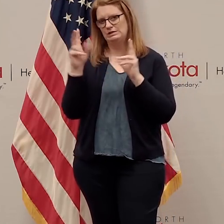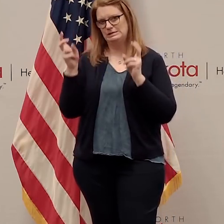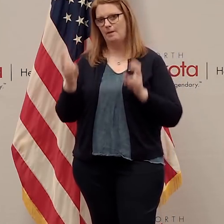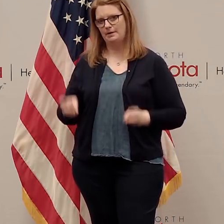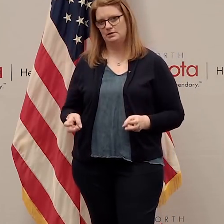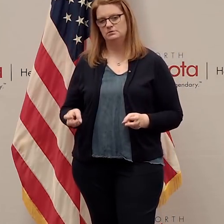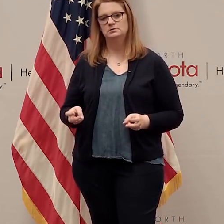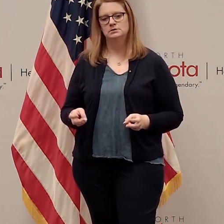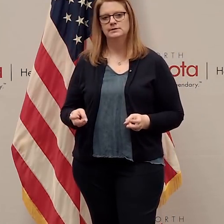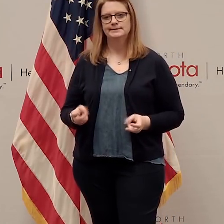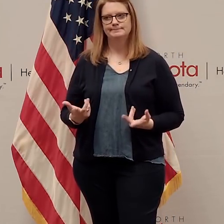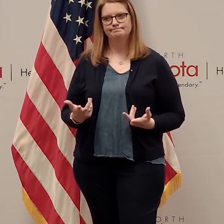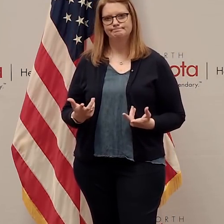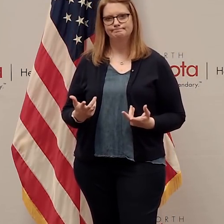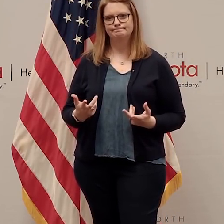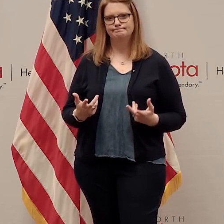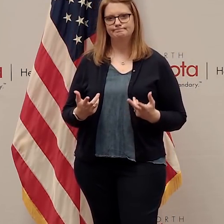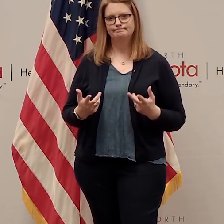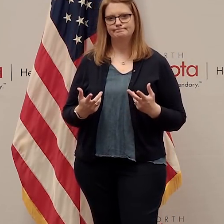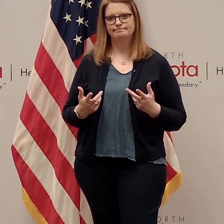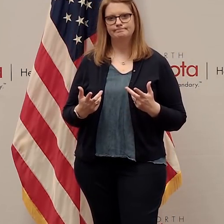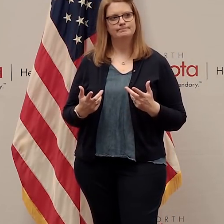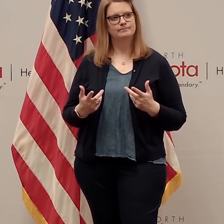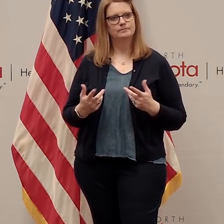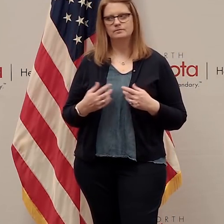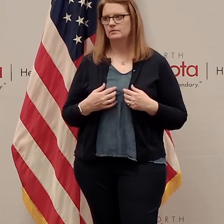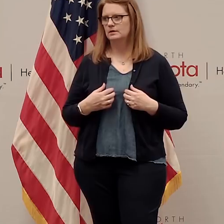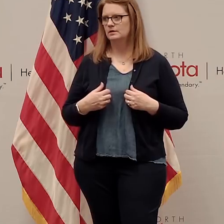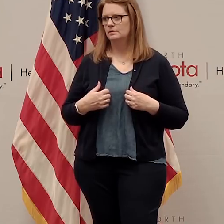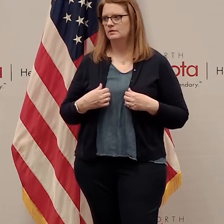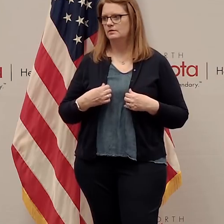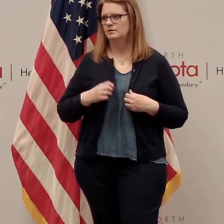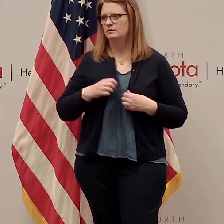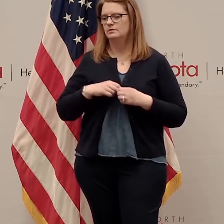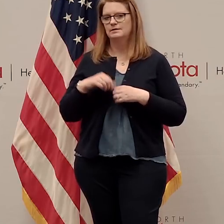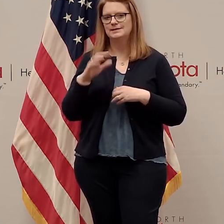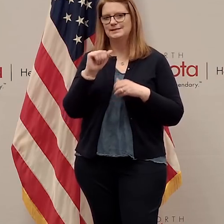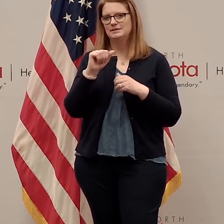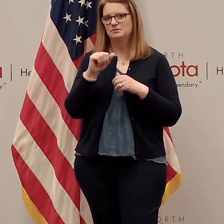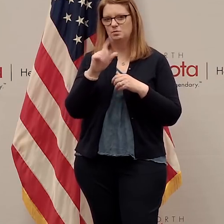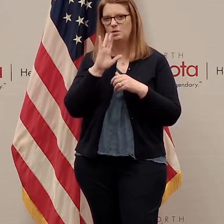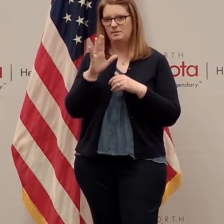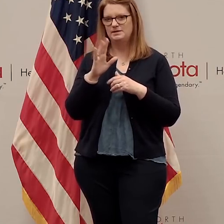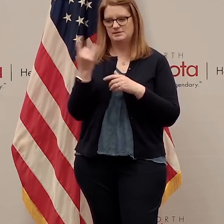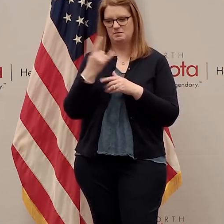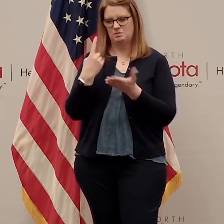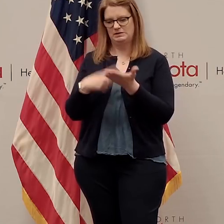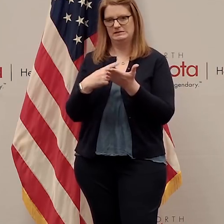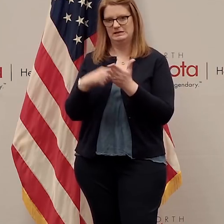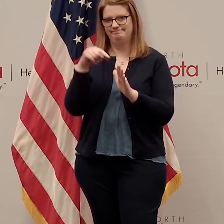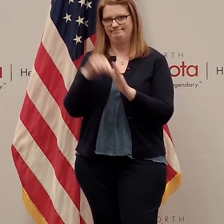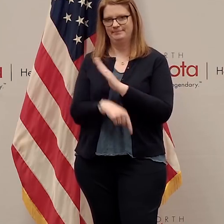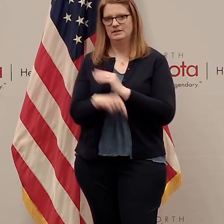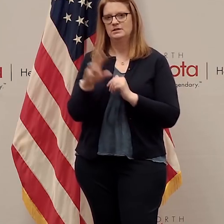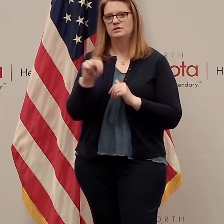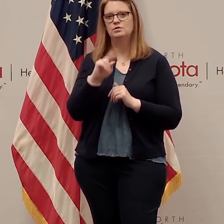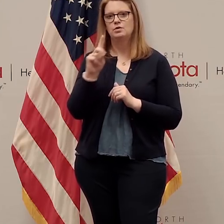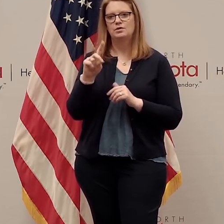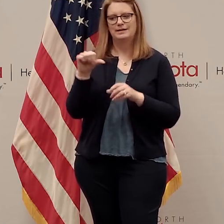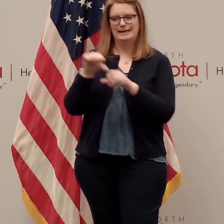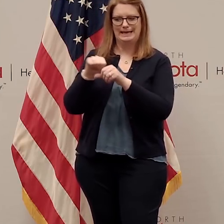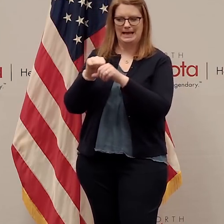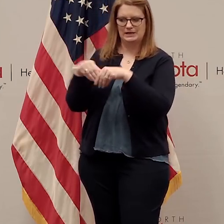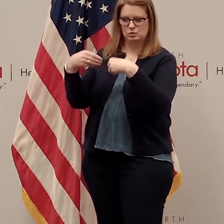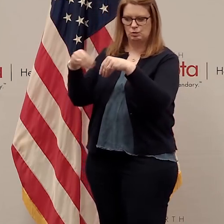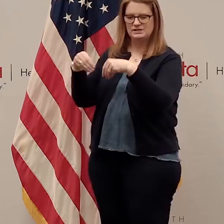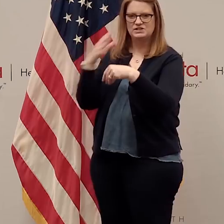us to talk about with the. So this will be an action item for our team with the North Dakota gas retailers. I mean, all